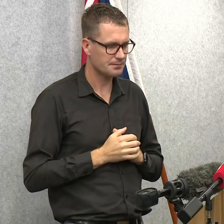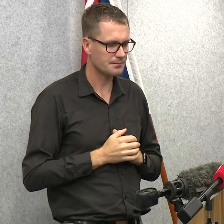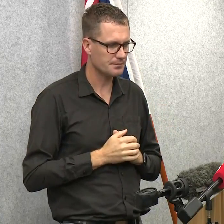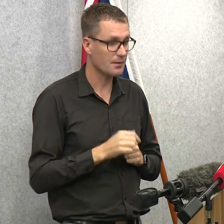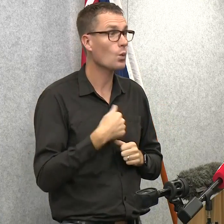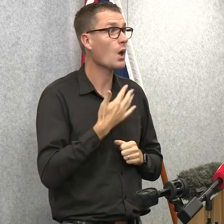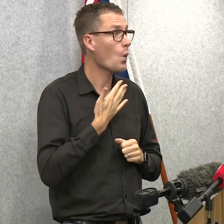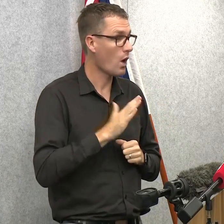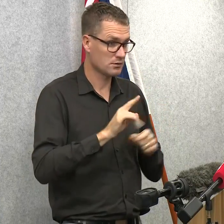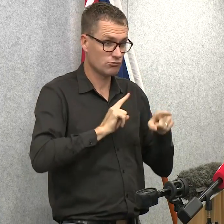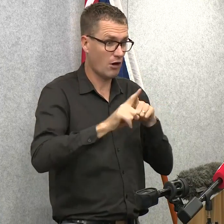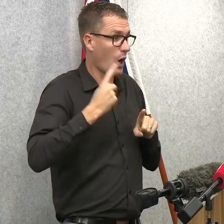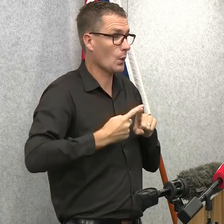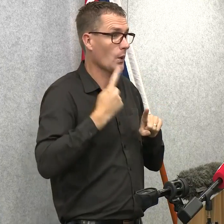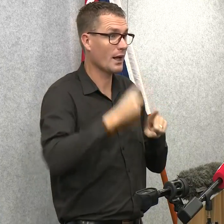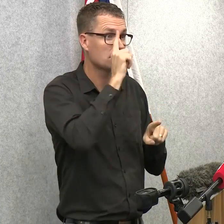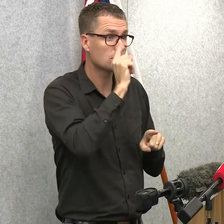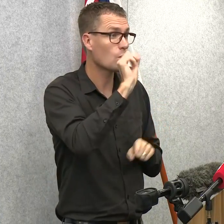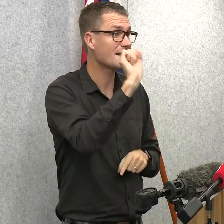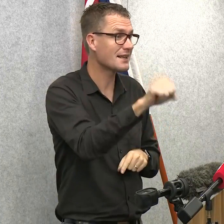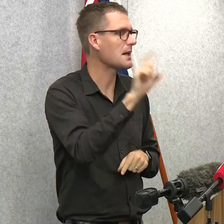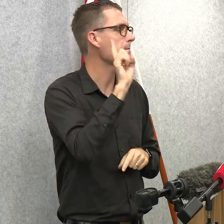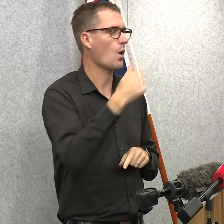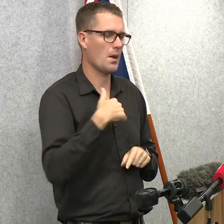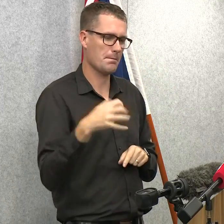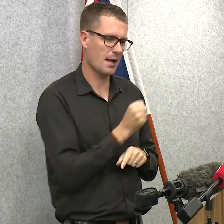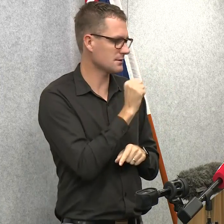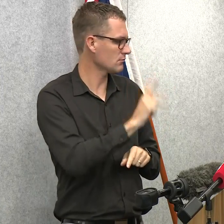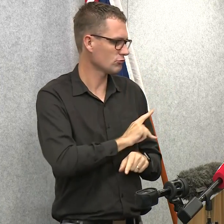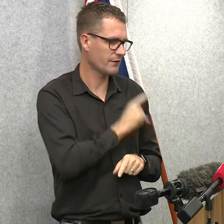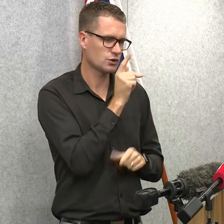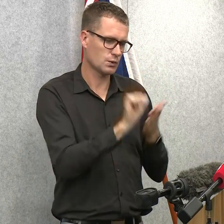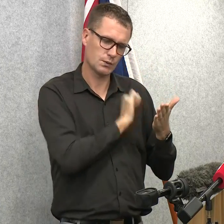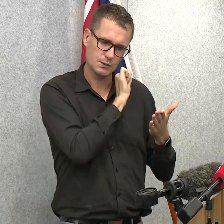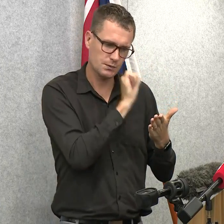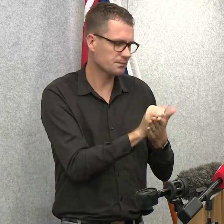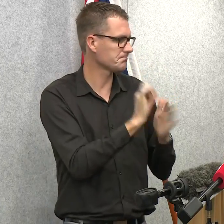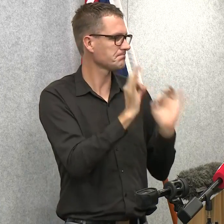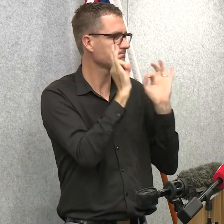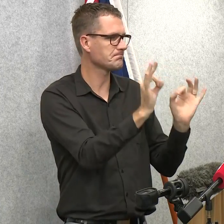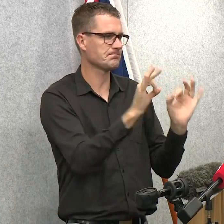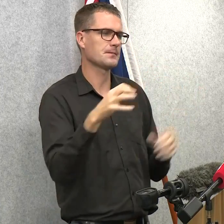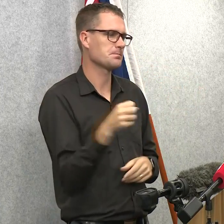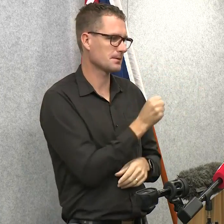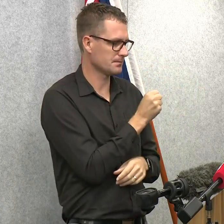do that as quickly as possible, but it must be done as professionally and accurately as